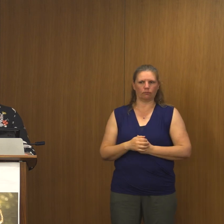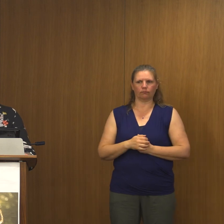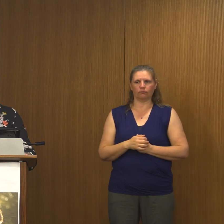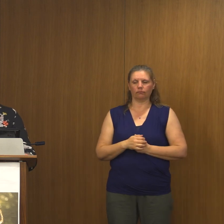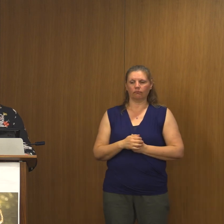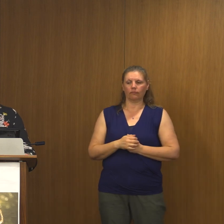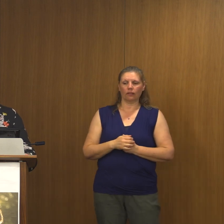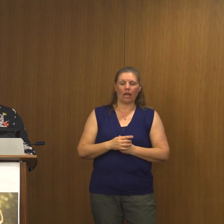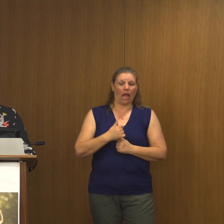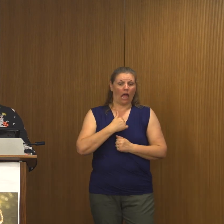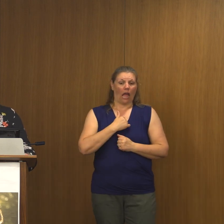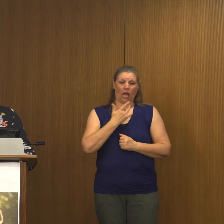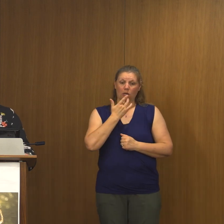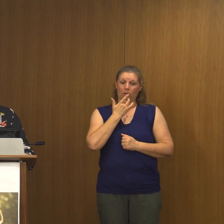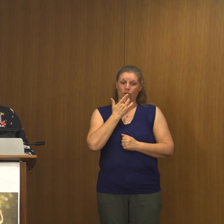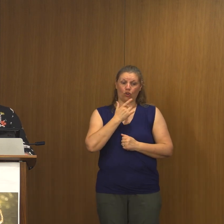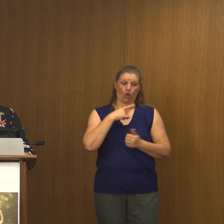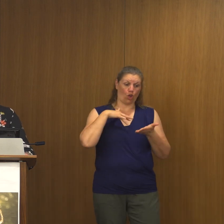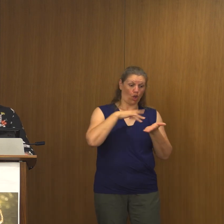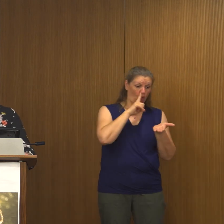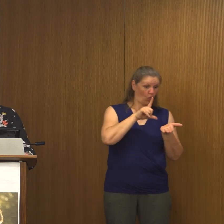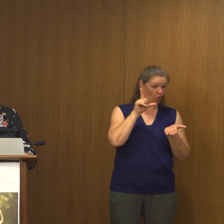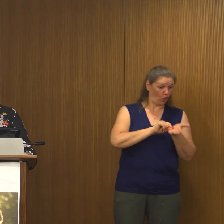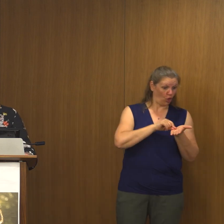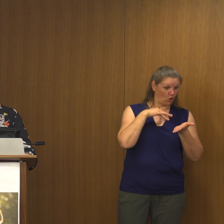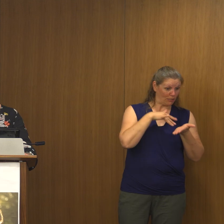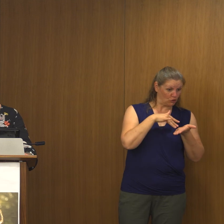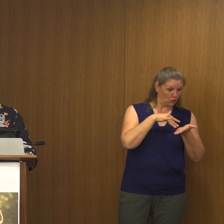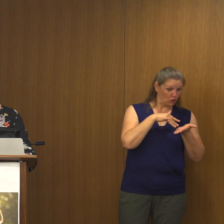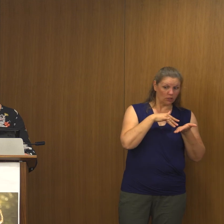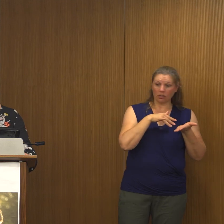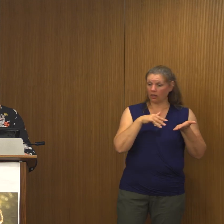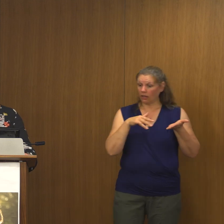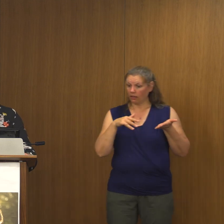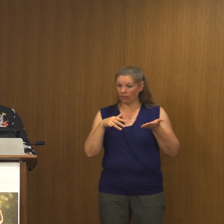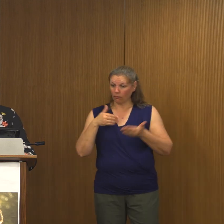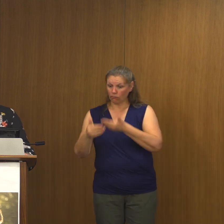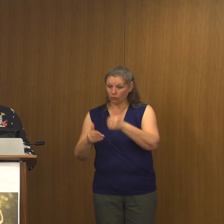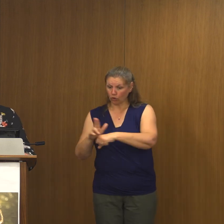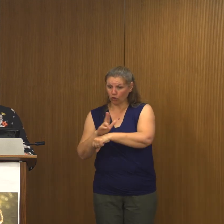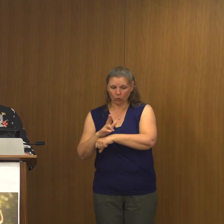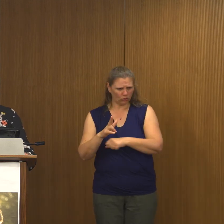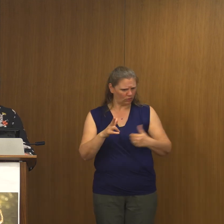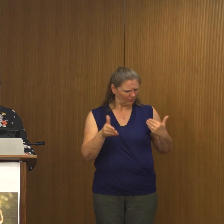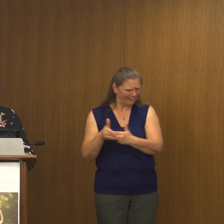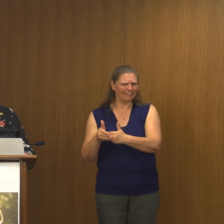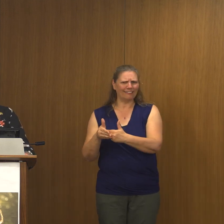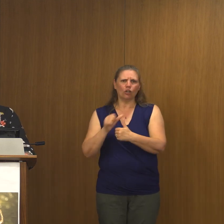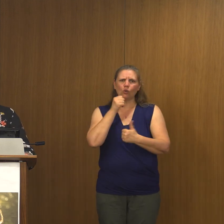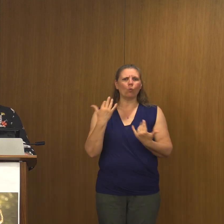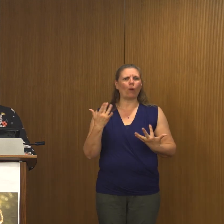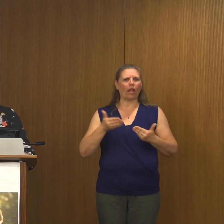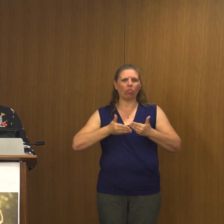often considerable time gap between published research and the implementation into policy. And I would educate families in seeing that their story, in